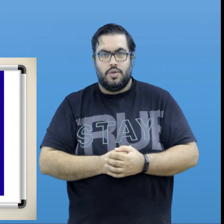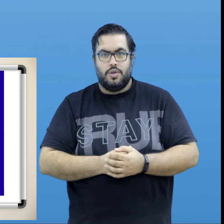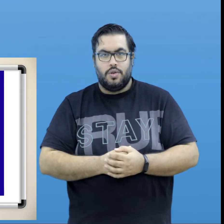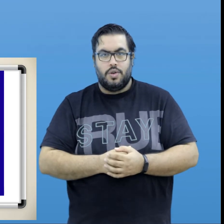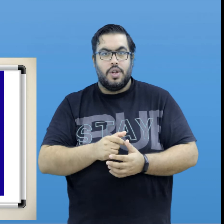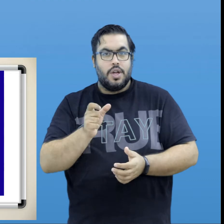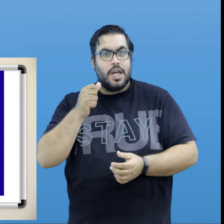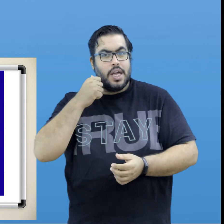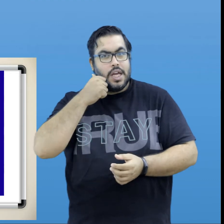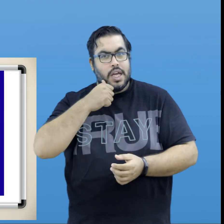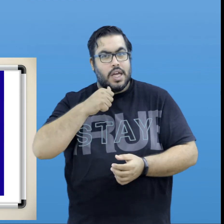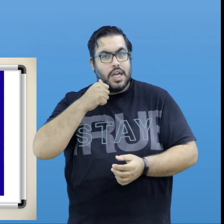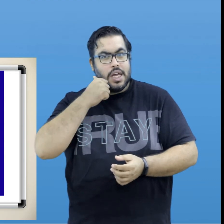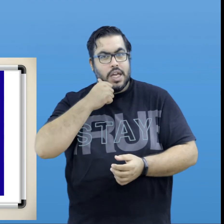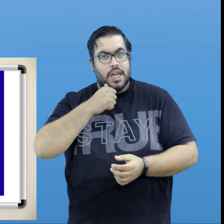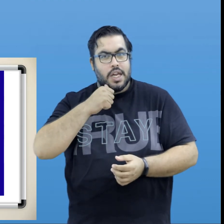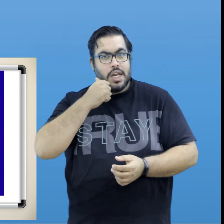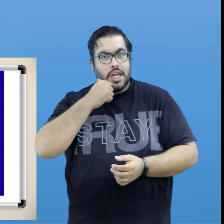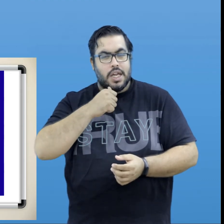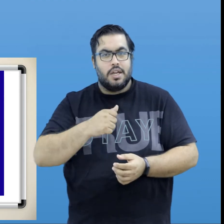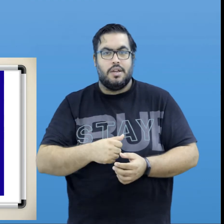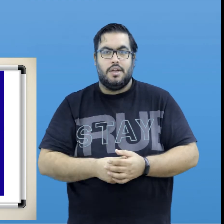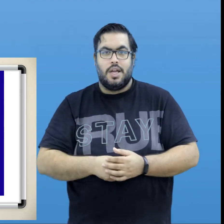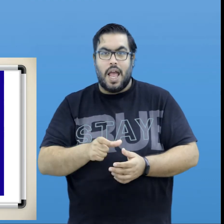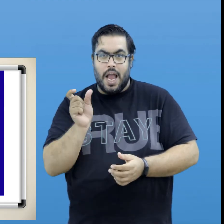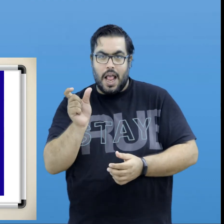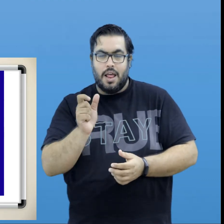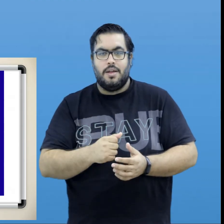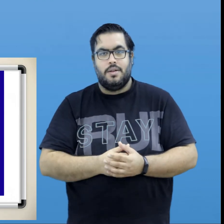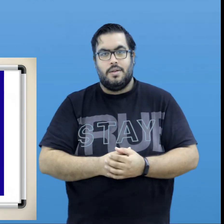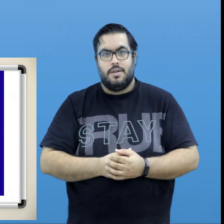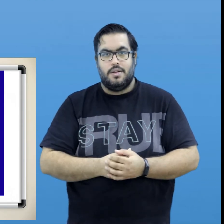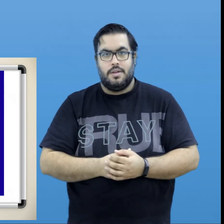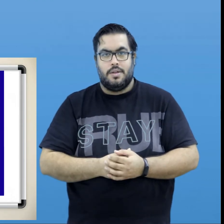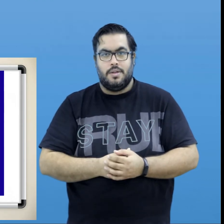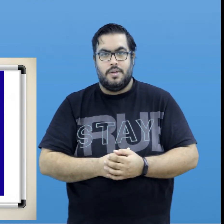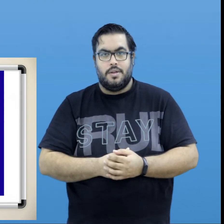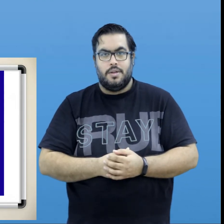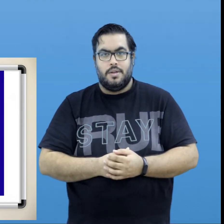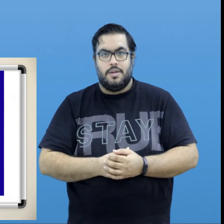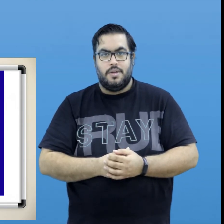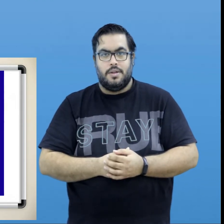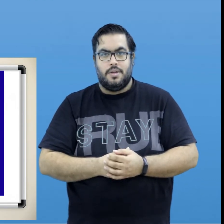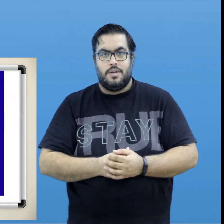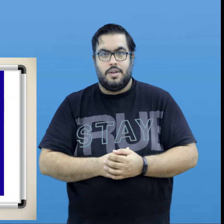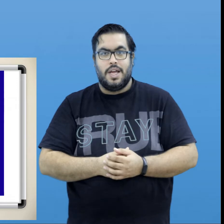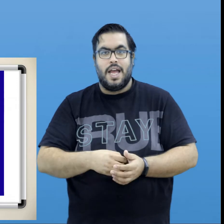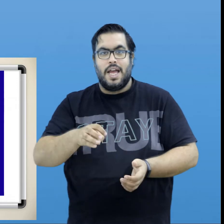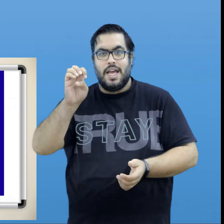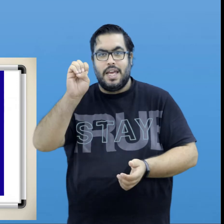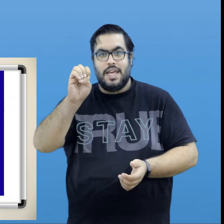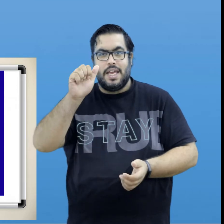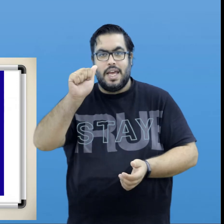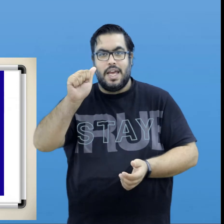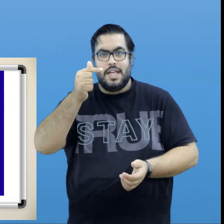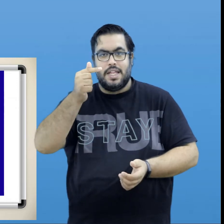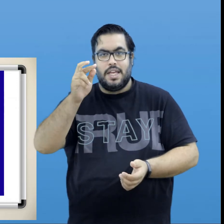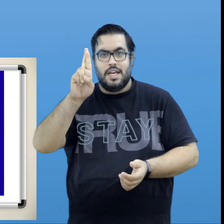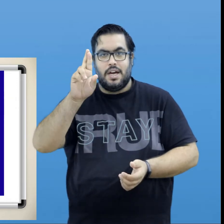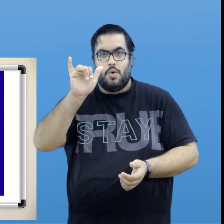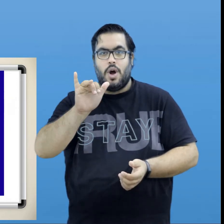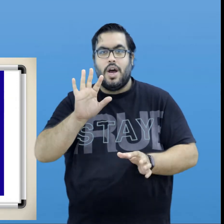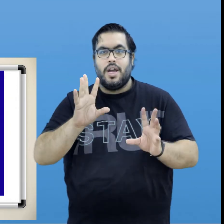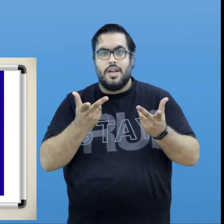We have a new vocabulary item, and I think you can guess what the word means. It's a noun, and it means a restaurant or a place to serve